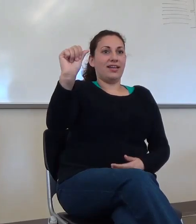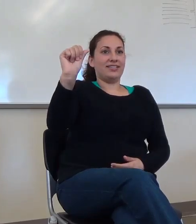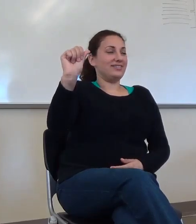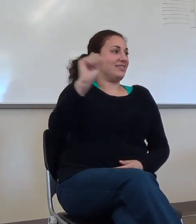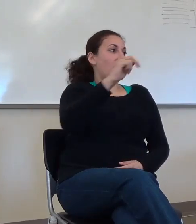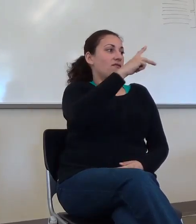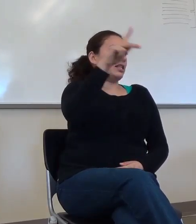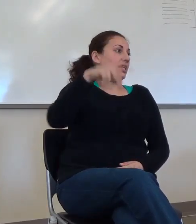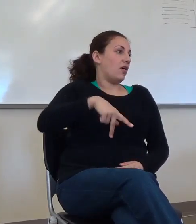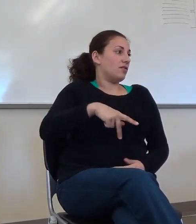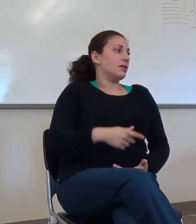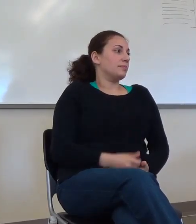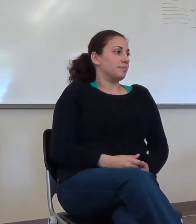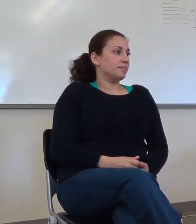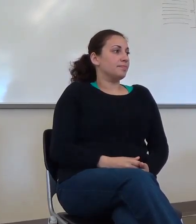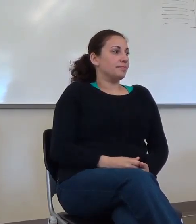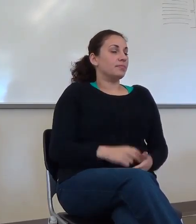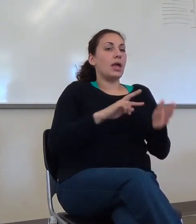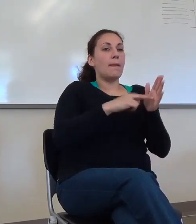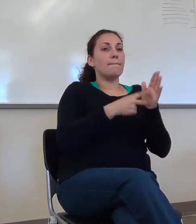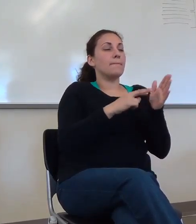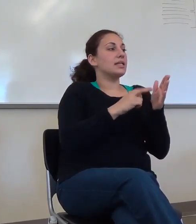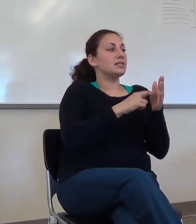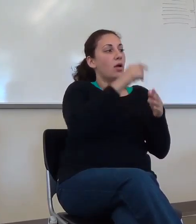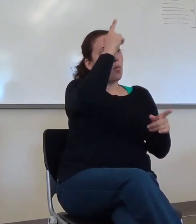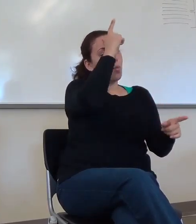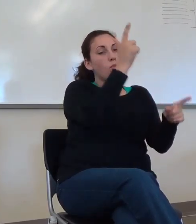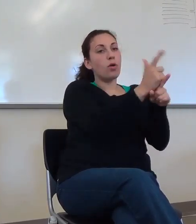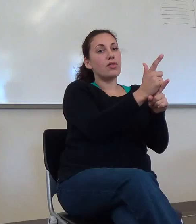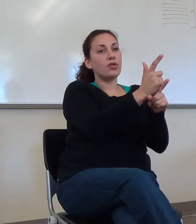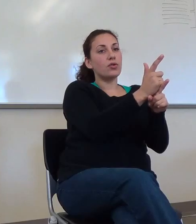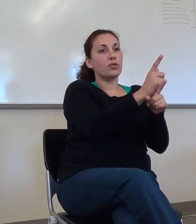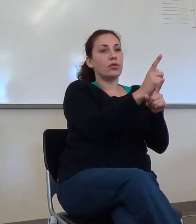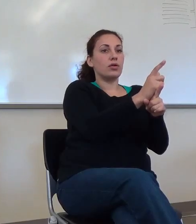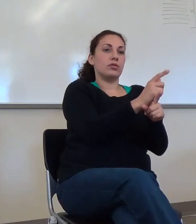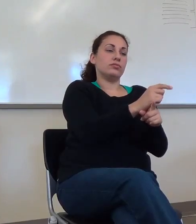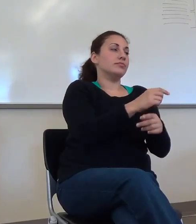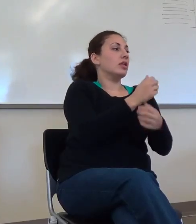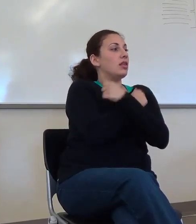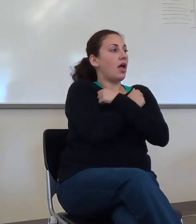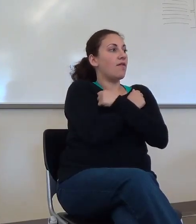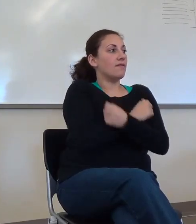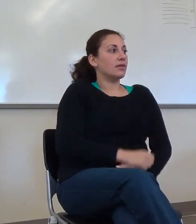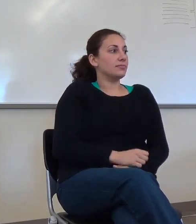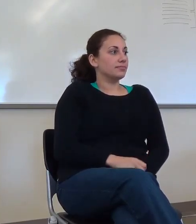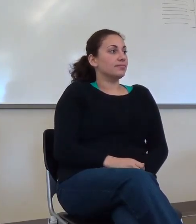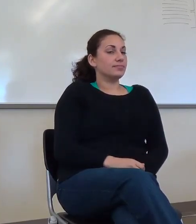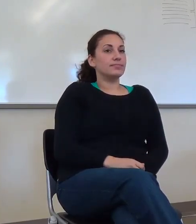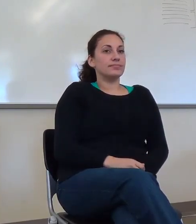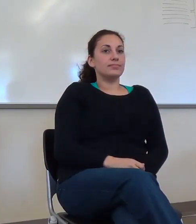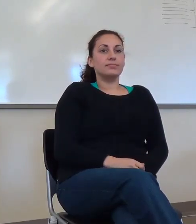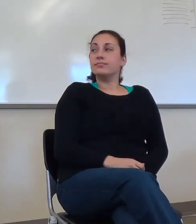Okay? So what's the topic? B. Okay, so the Greeks and